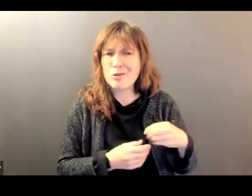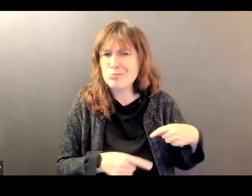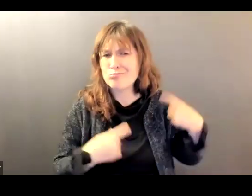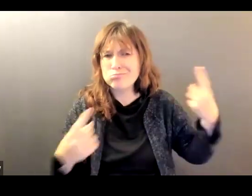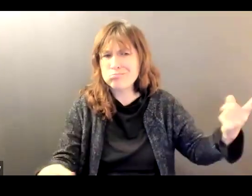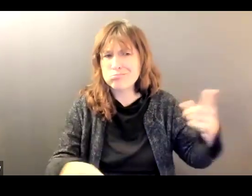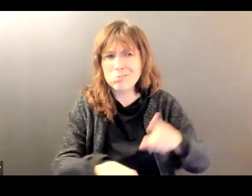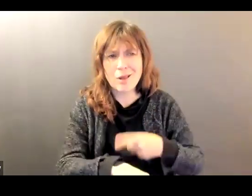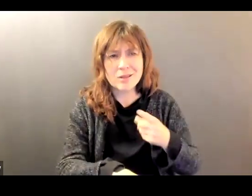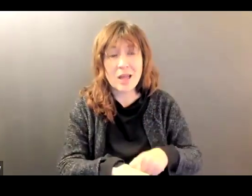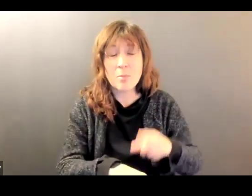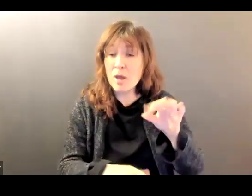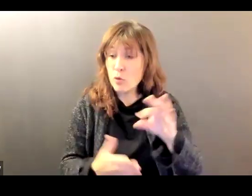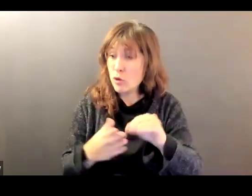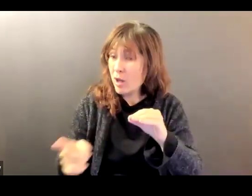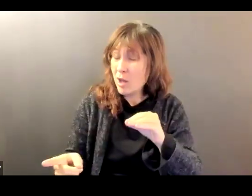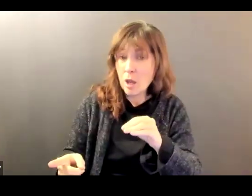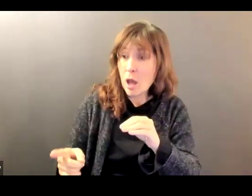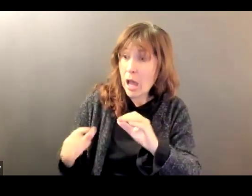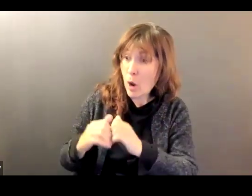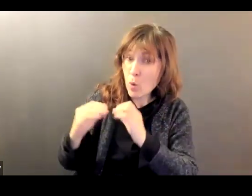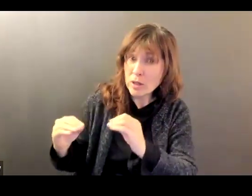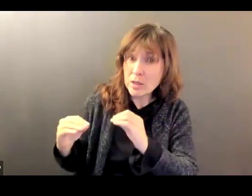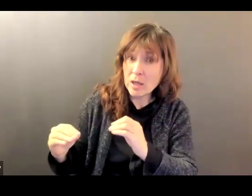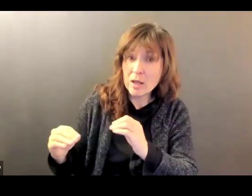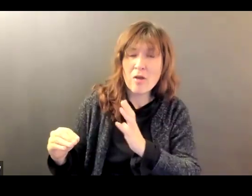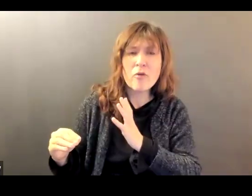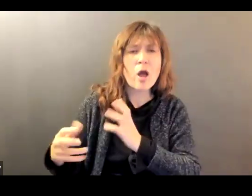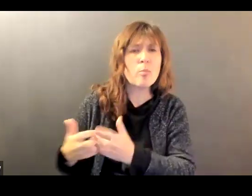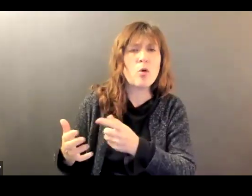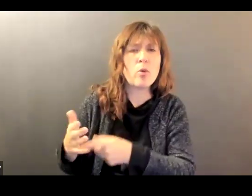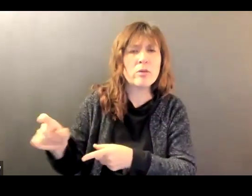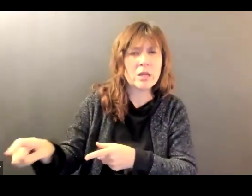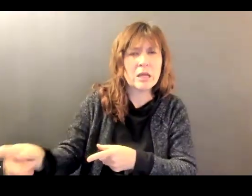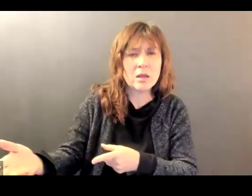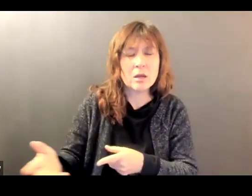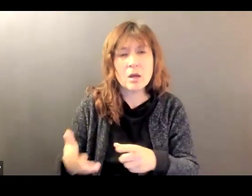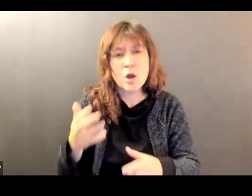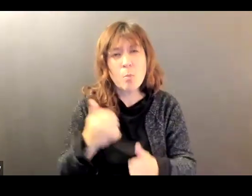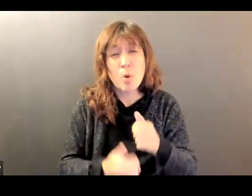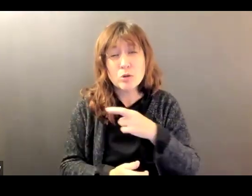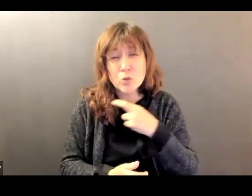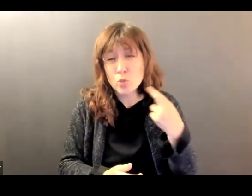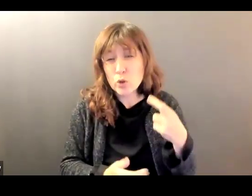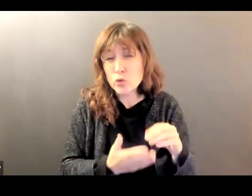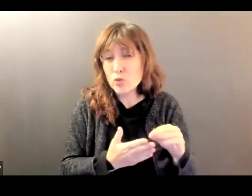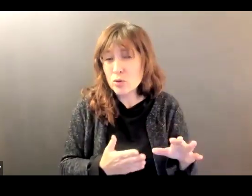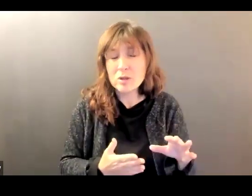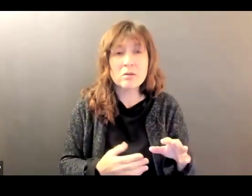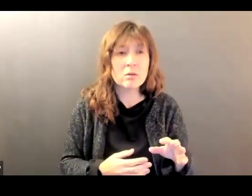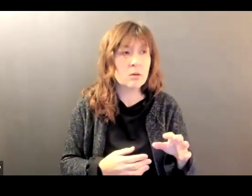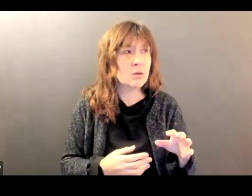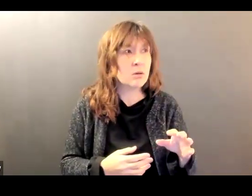a student cannot learn the way we teach, then we teach them the way they learn. Our most vulnerable students, those